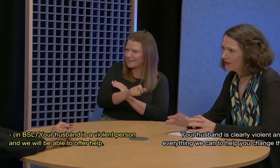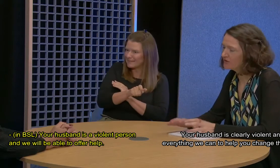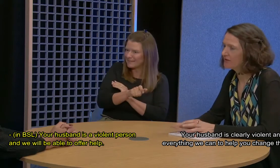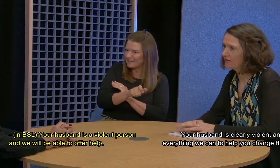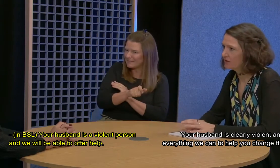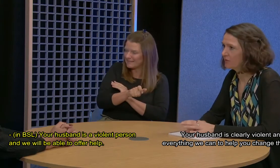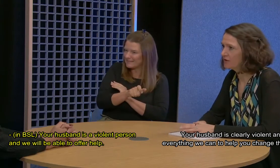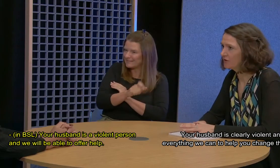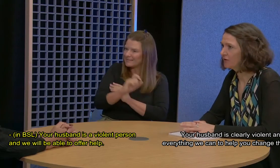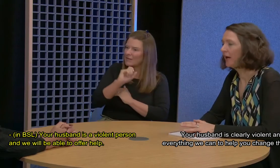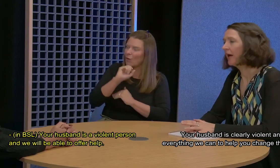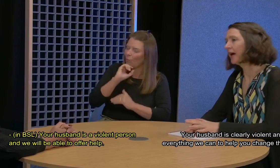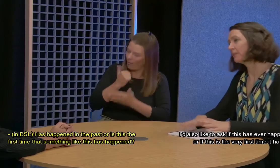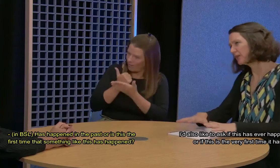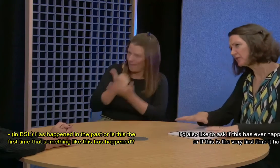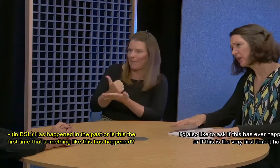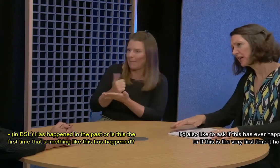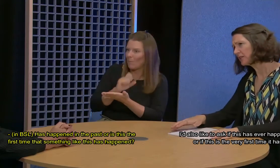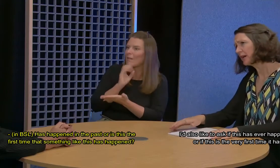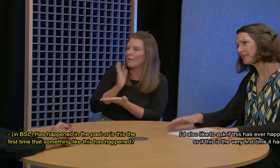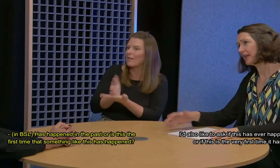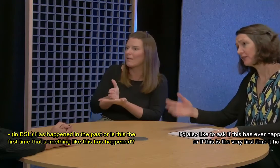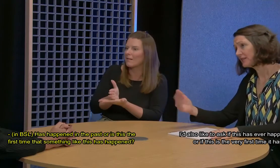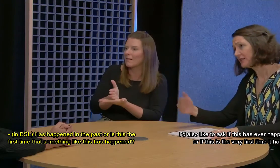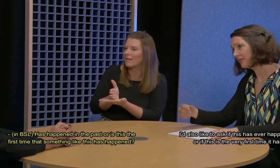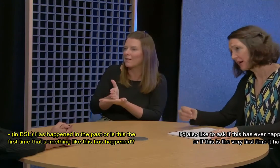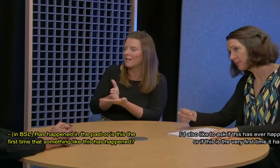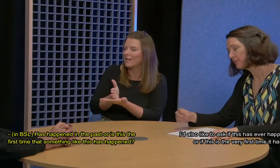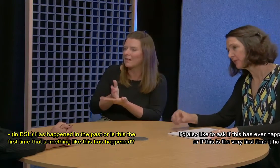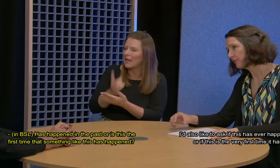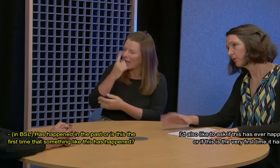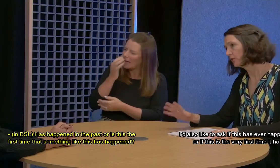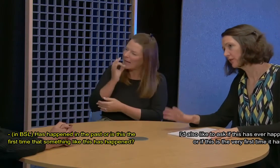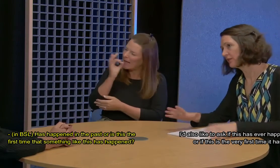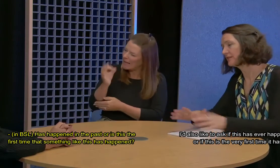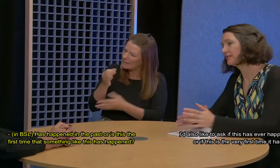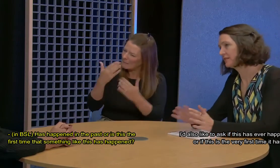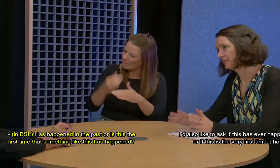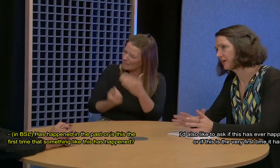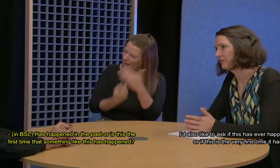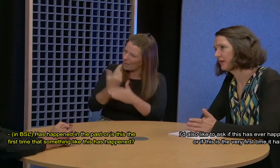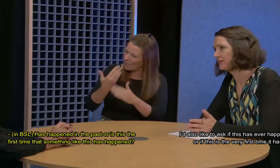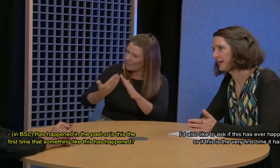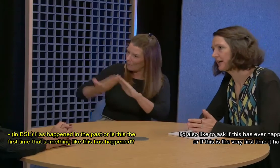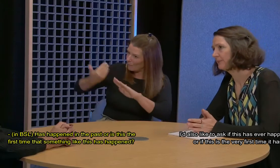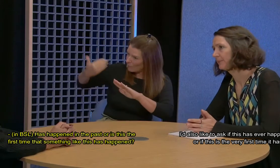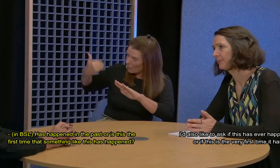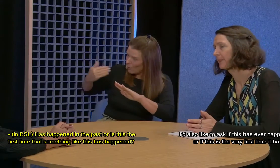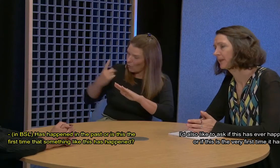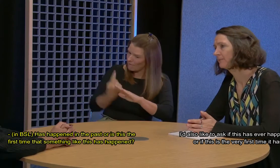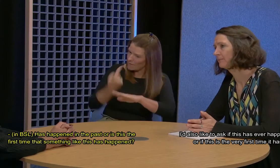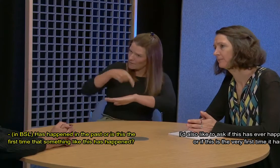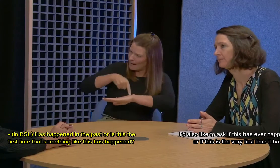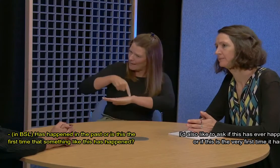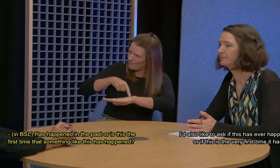you change this situation. I'd also like to ask if this has ever happened before or if this is the very first time.